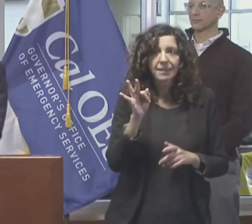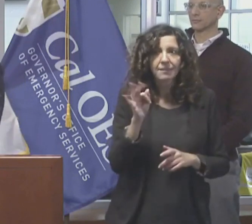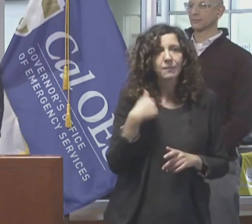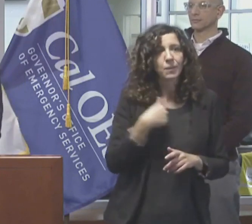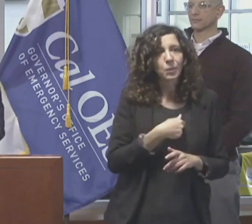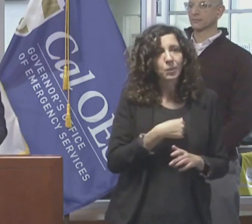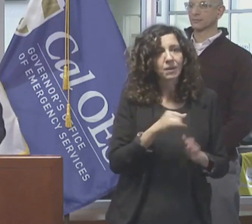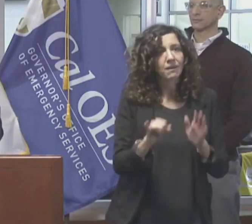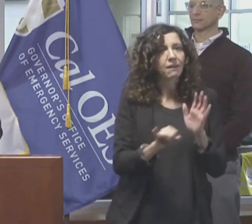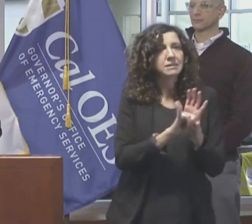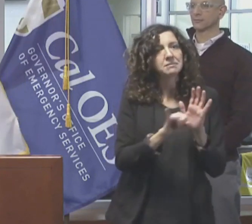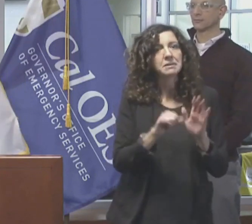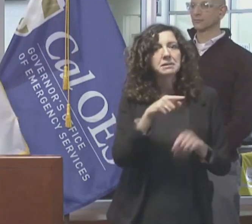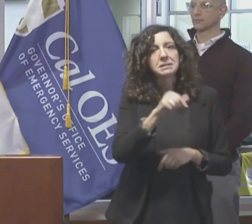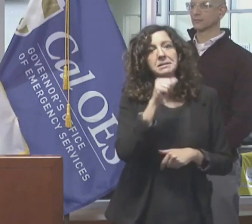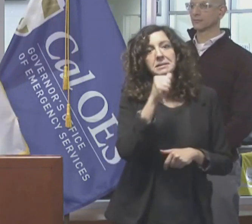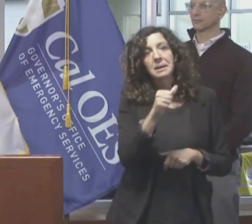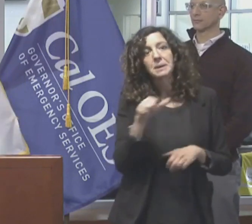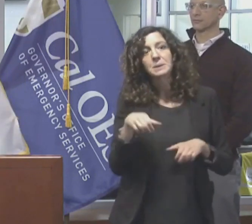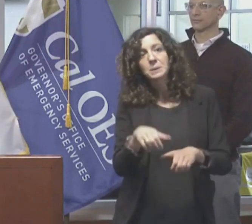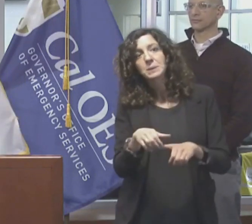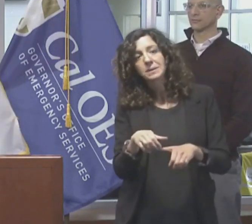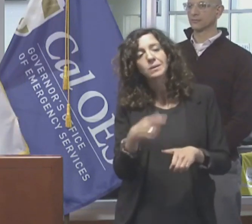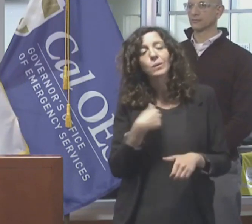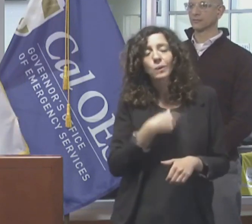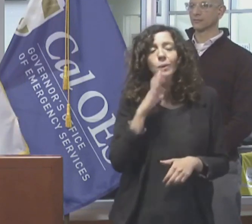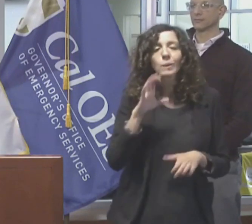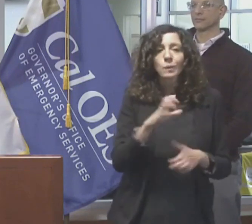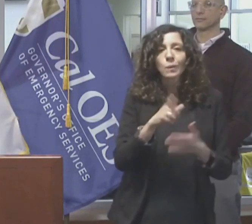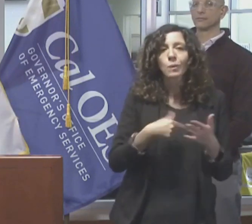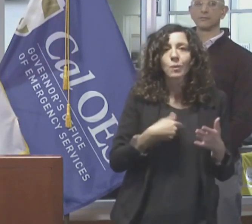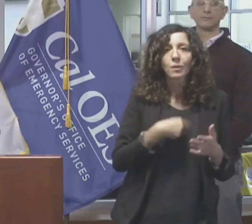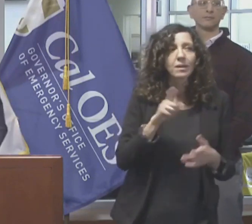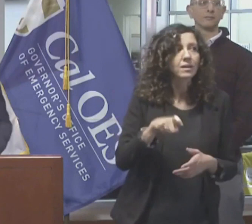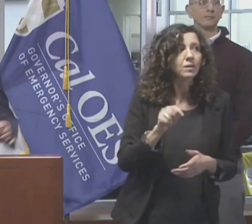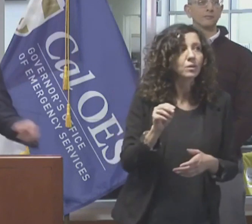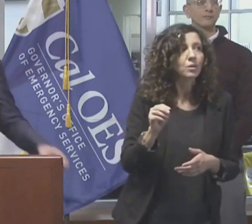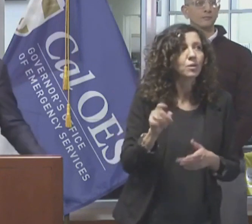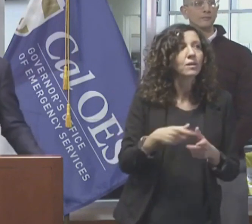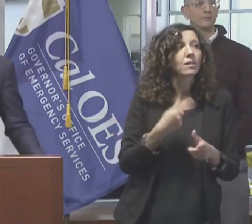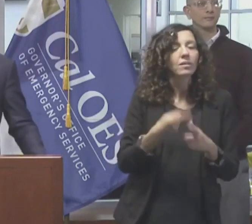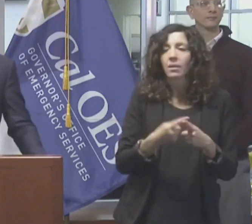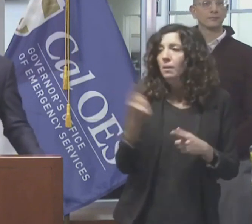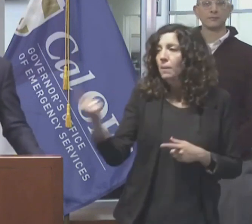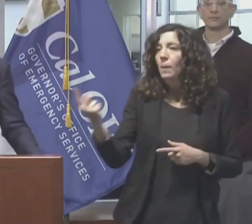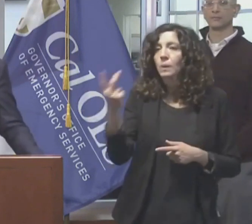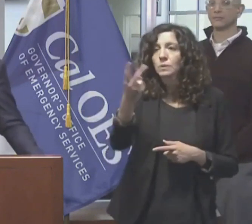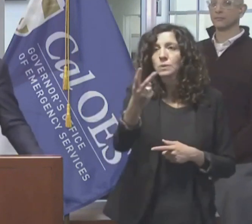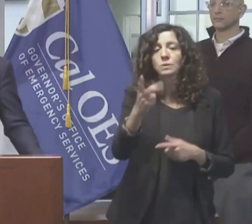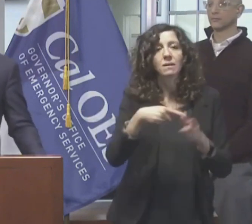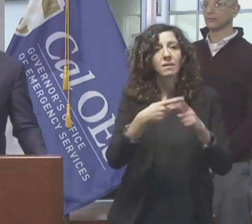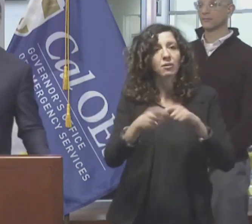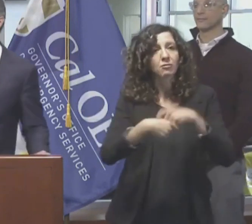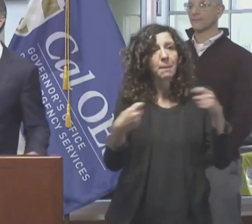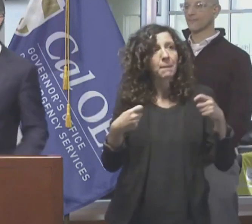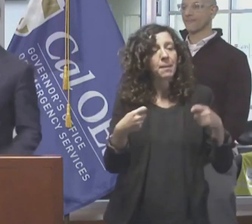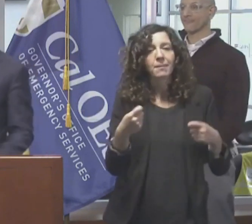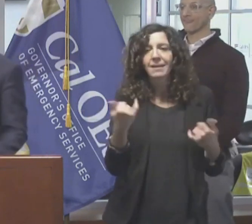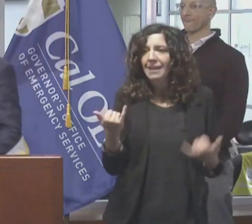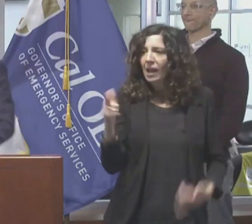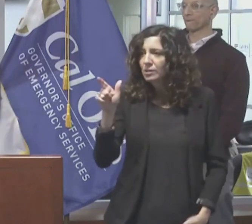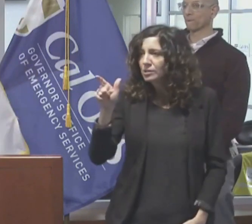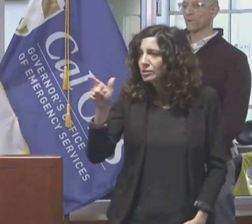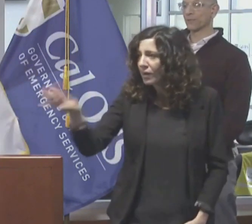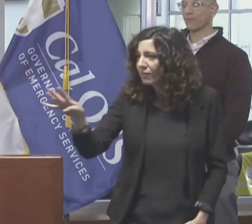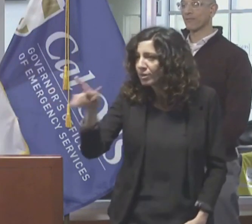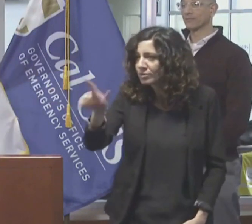we identify that's not being, we will do what we need to do, and I'm not worried about it. Anybody else? And you guys, we're on 24 questions, both